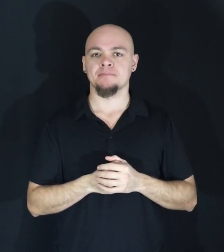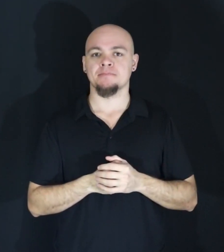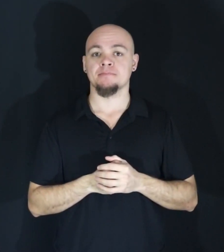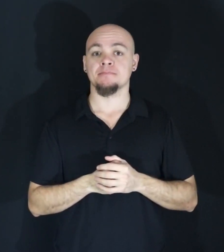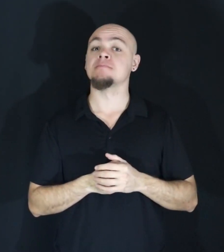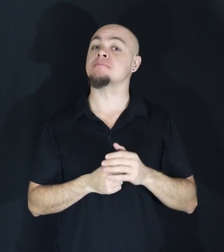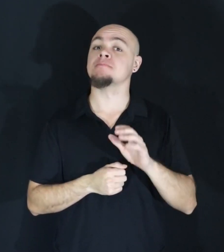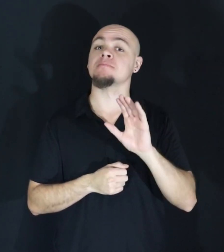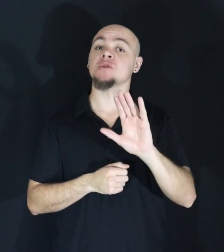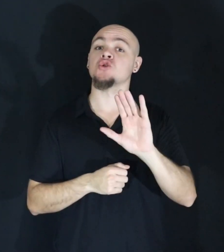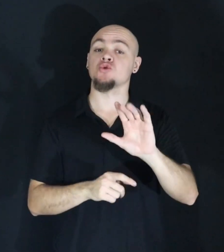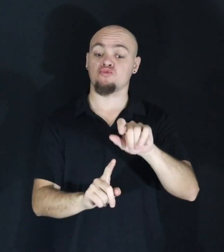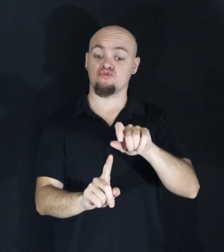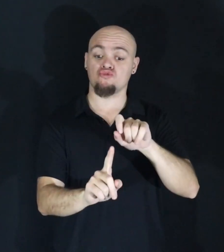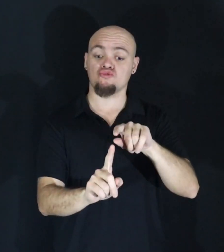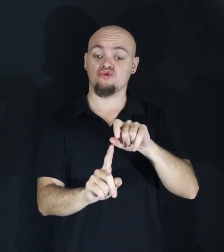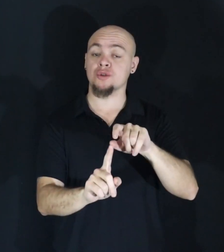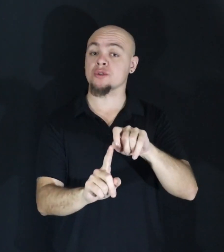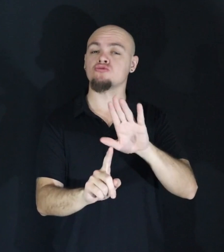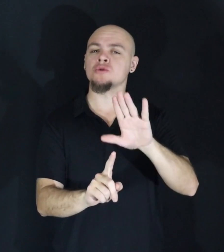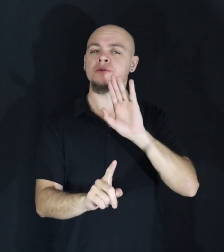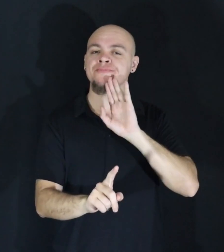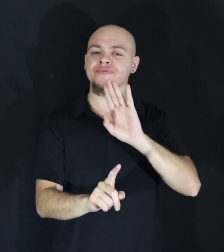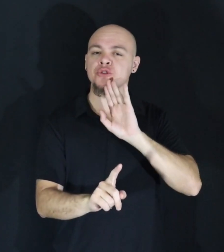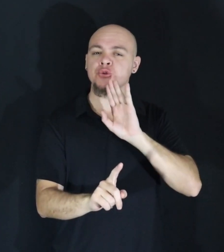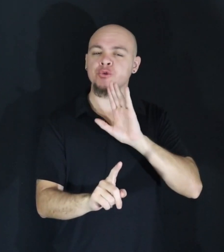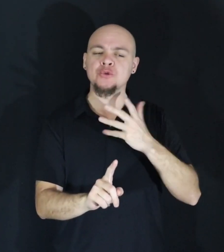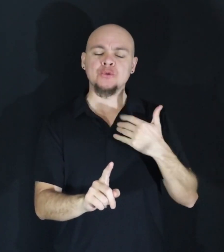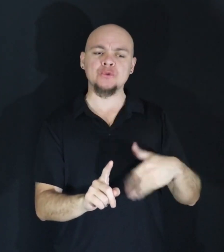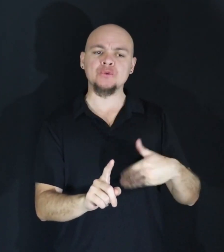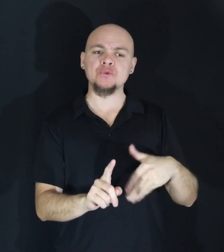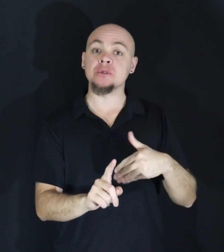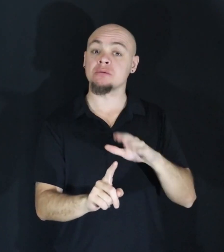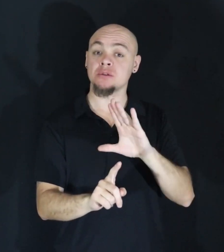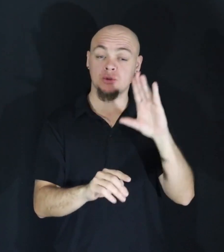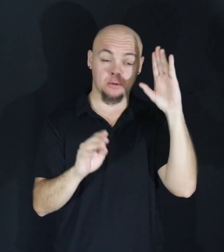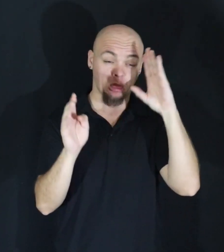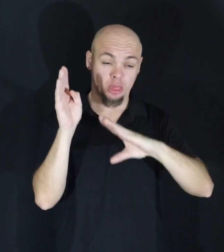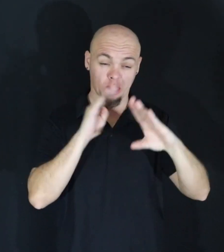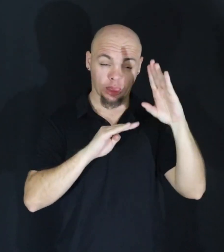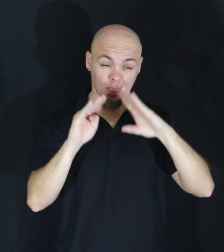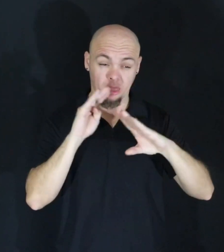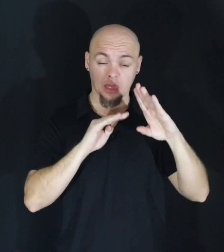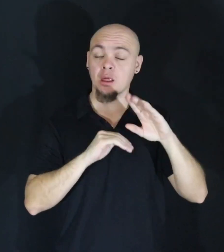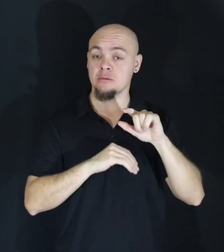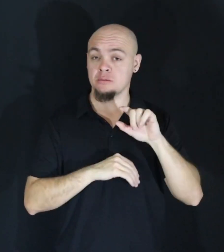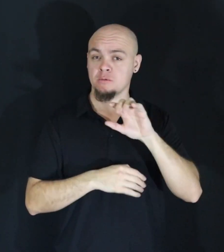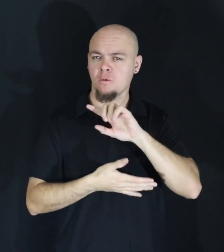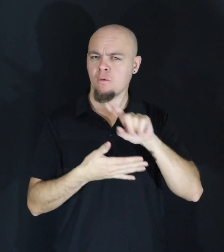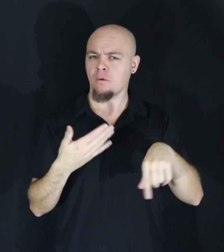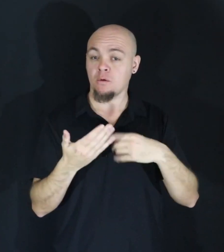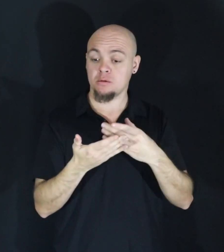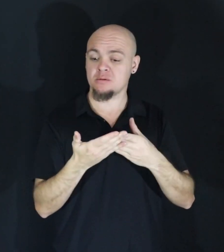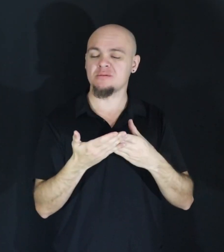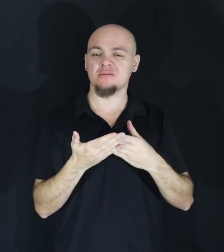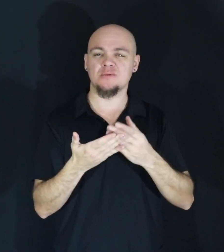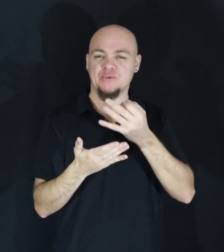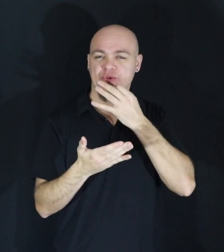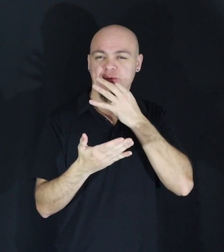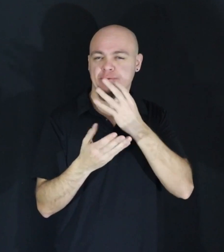Your triggers, your frustrations, your worries will soon